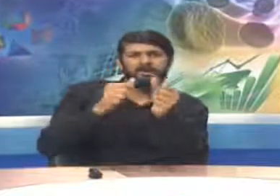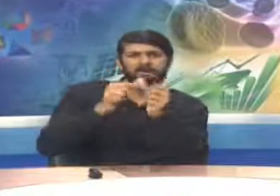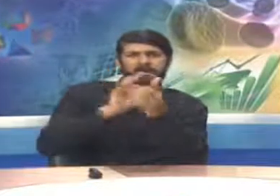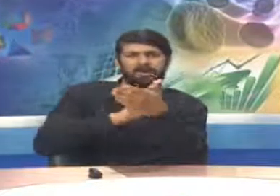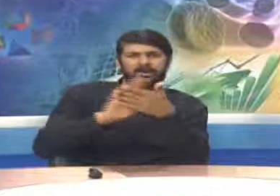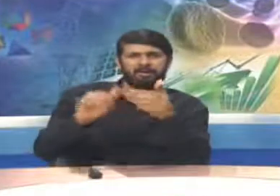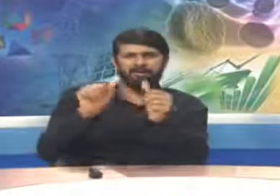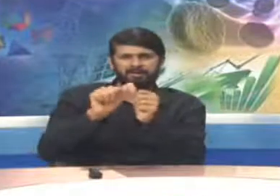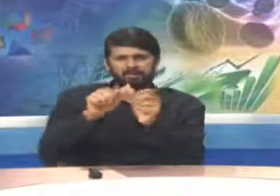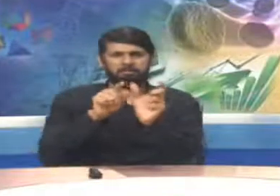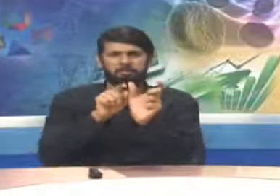Swaraj,